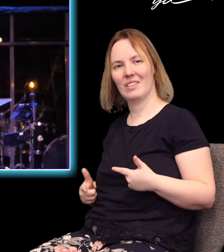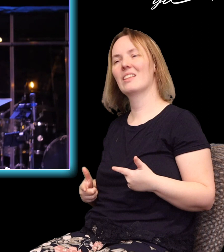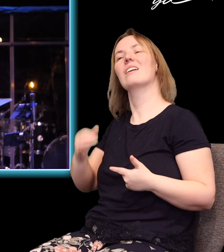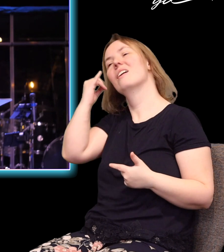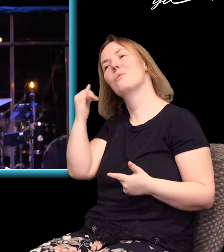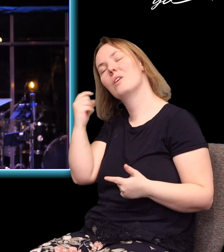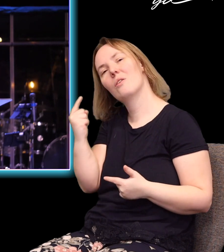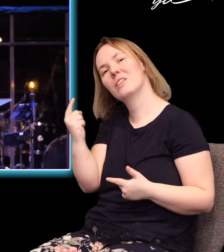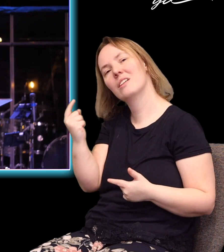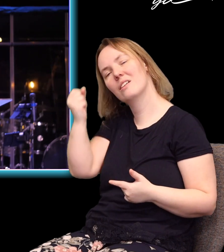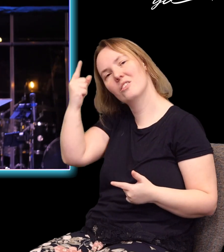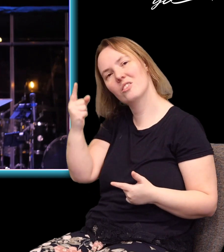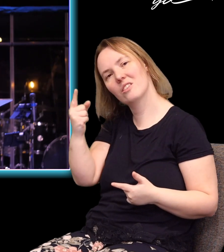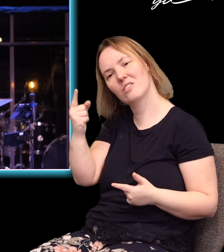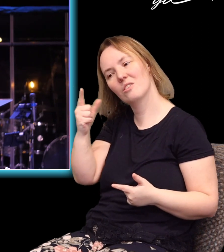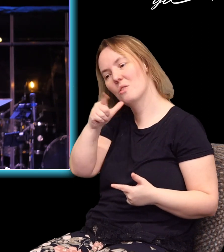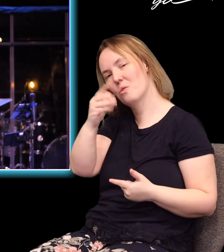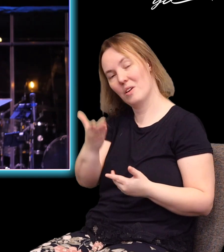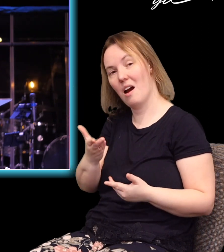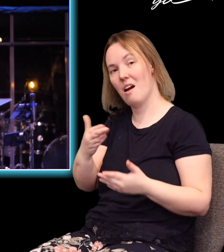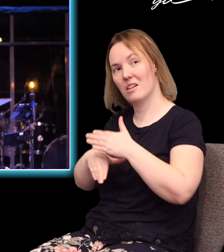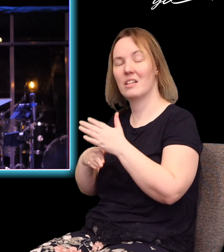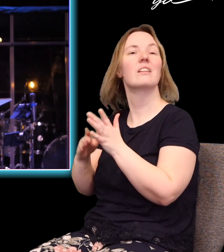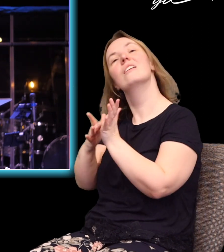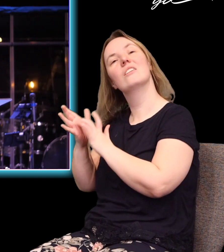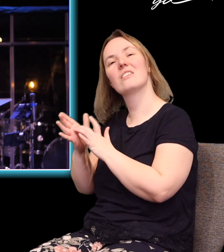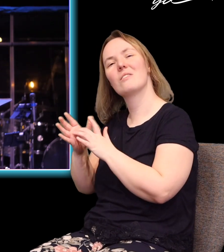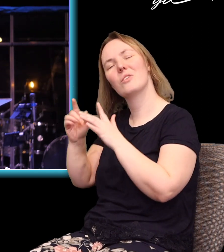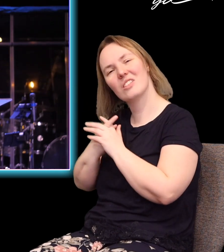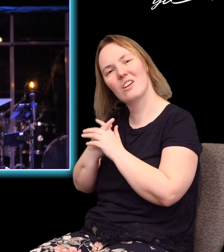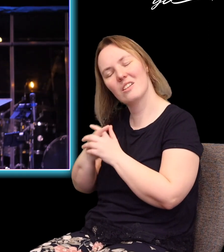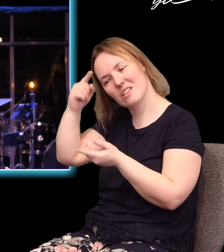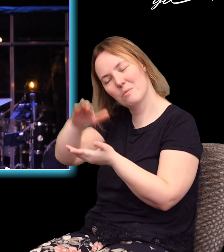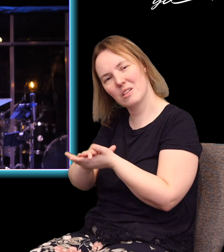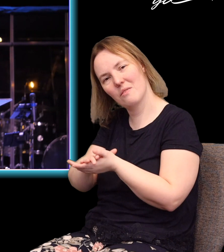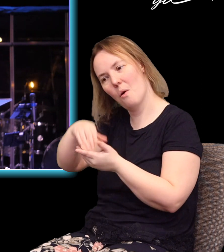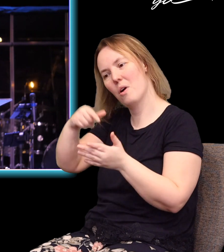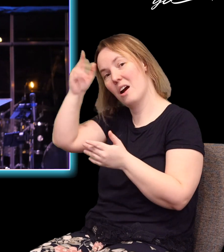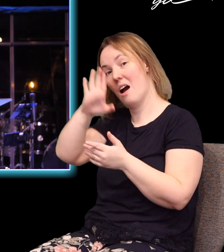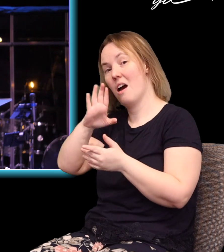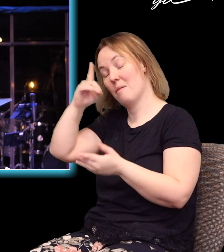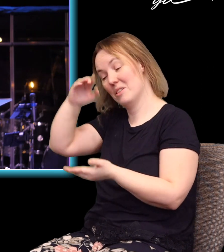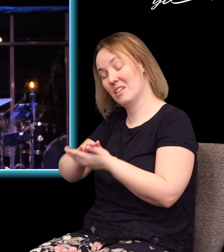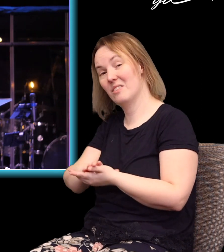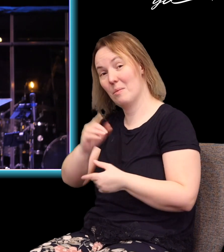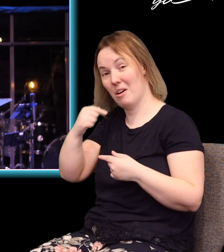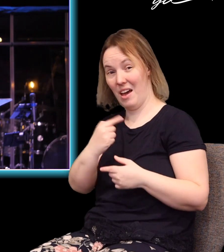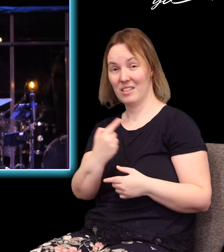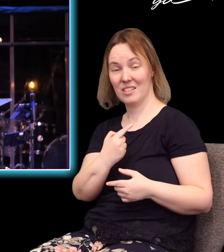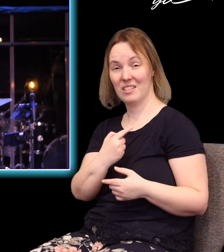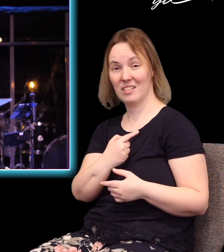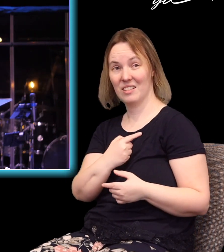He says, if we only understood who we are in Jesus, if we only begun to believe what God believes about